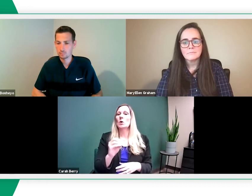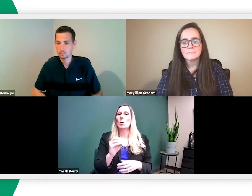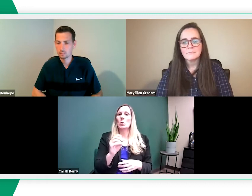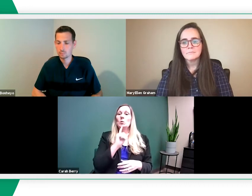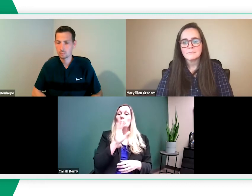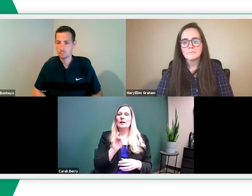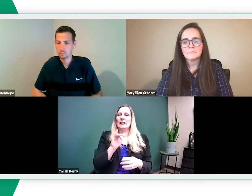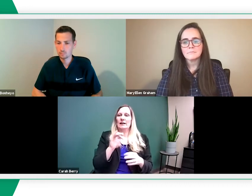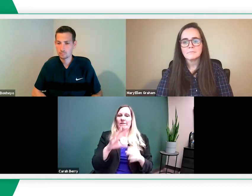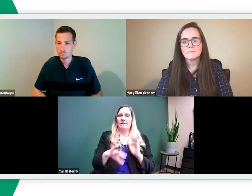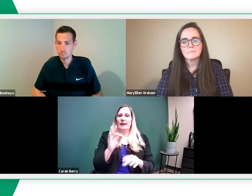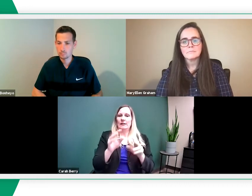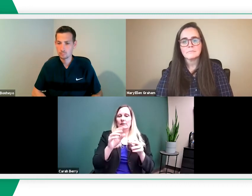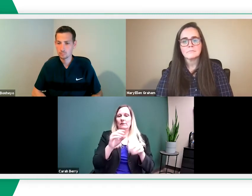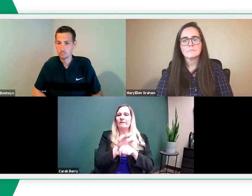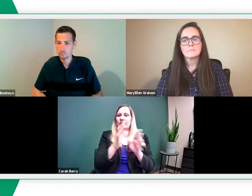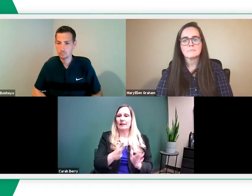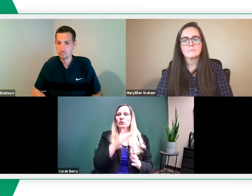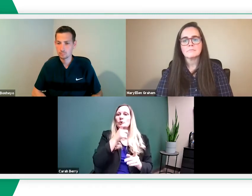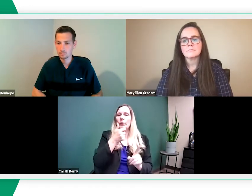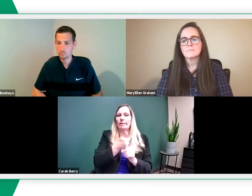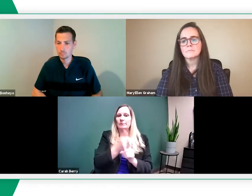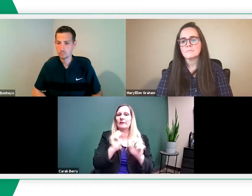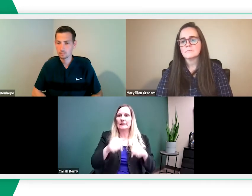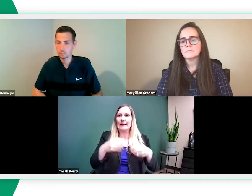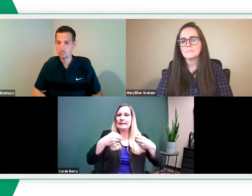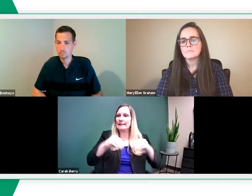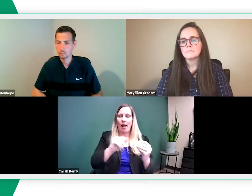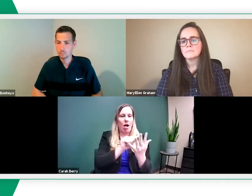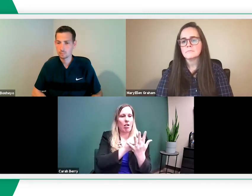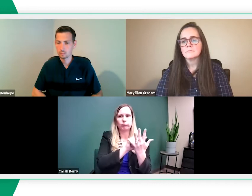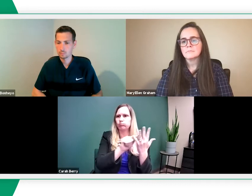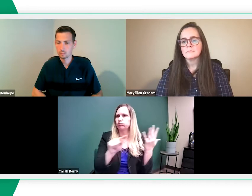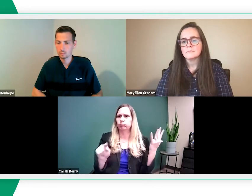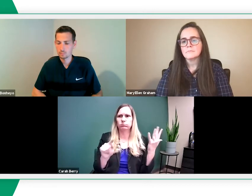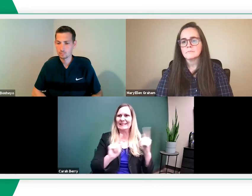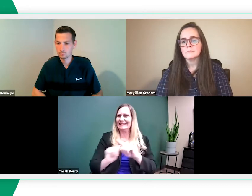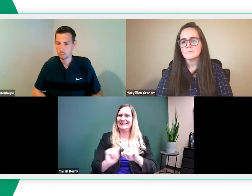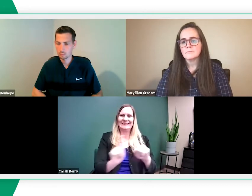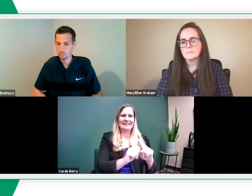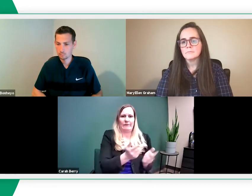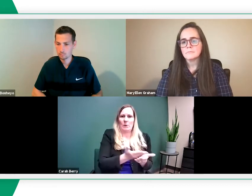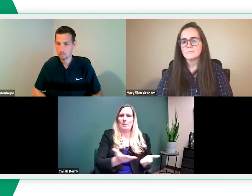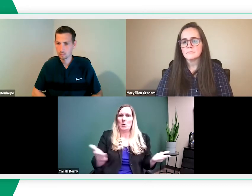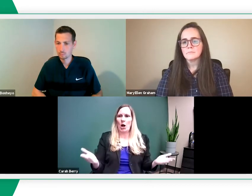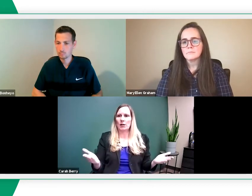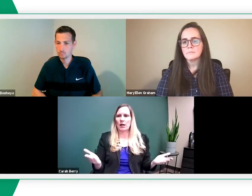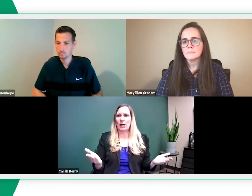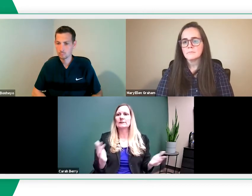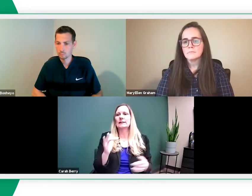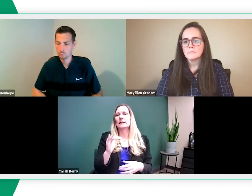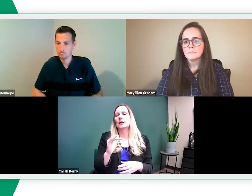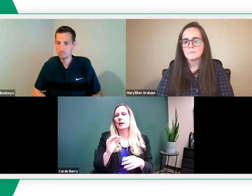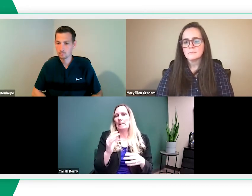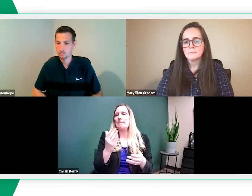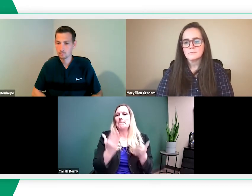So those are the same types of things for each of the individual licensures. So finding a financial advisor that can sell everything in